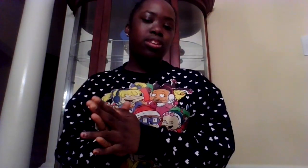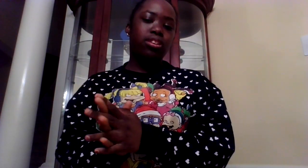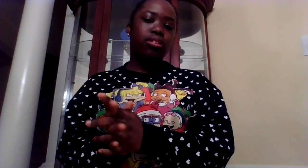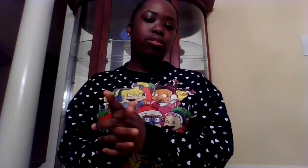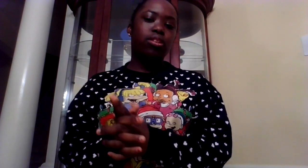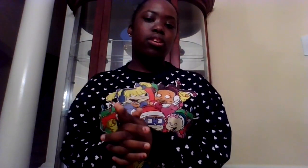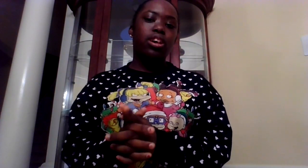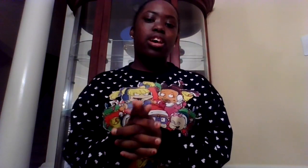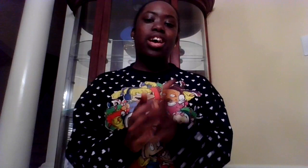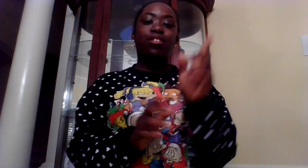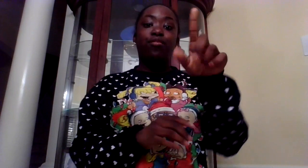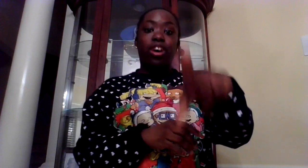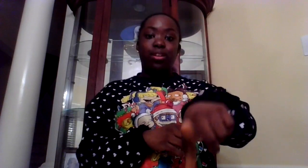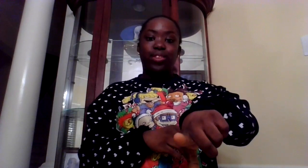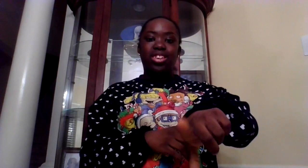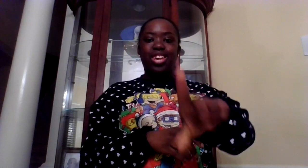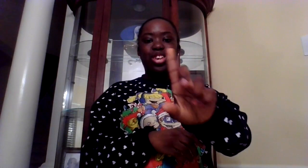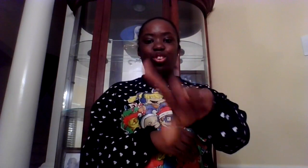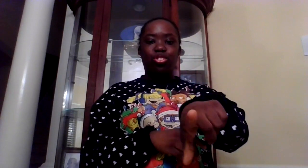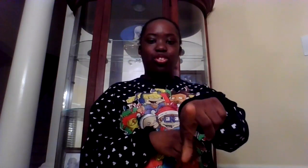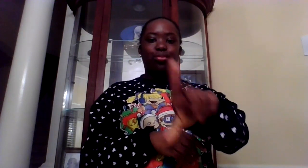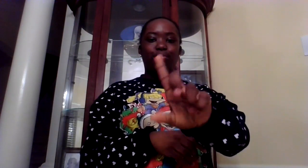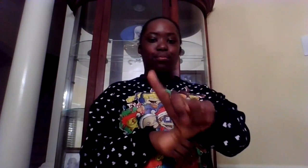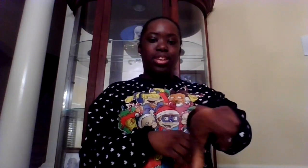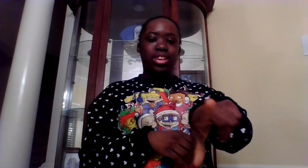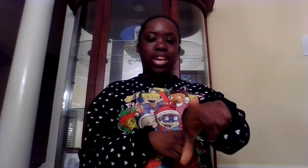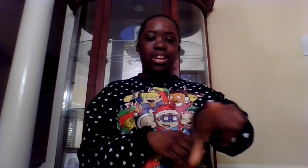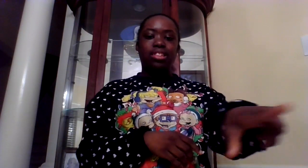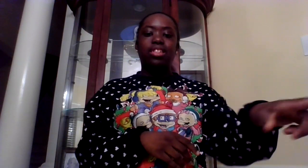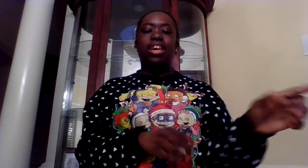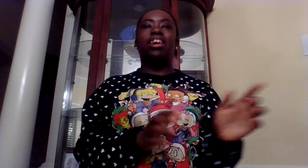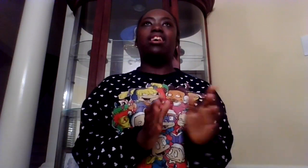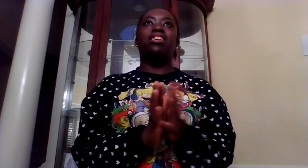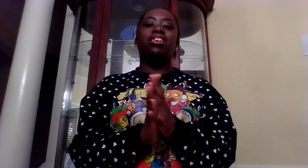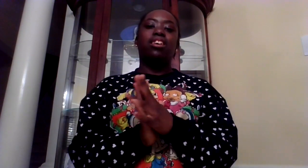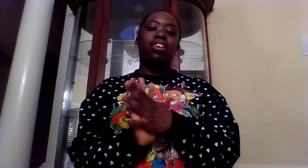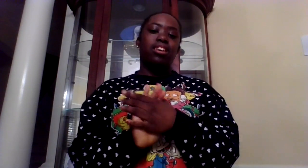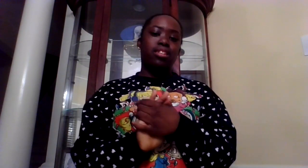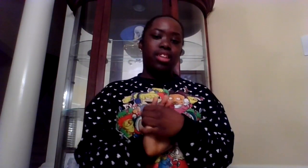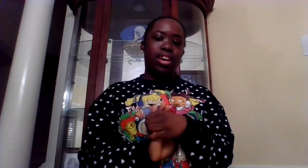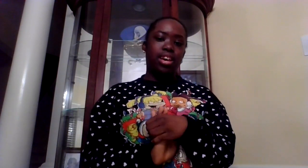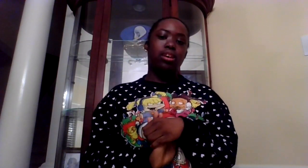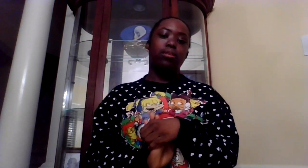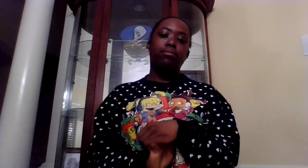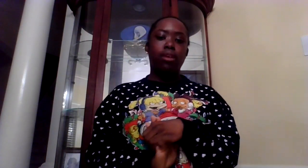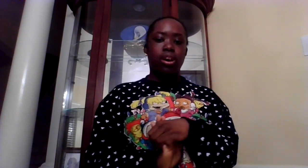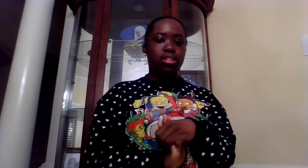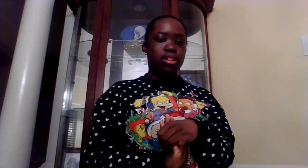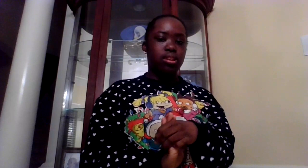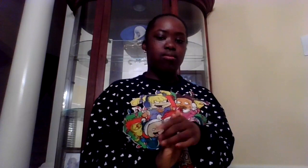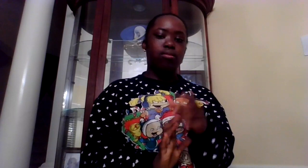to, and follow me on the social medias, and stay positive.